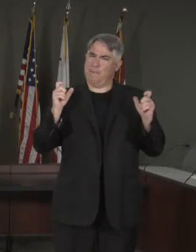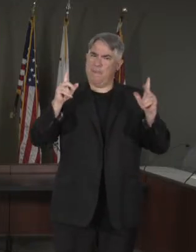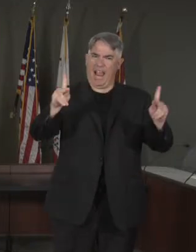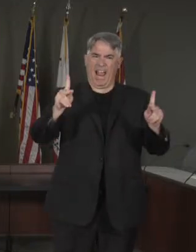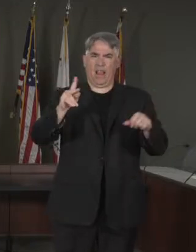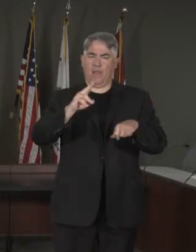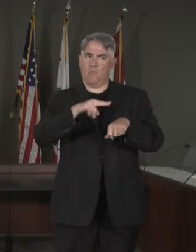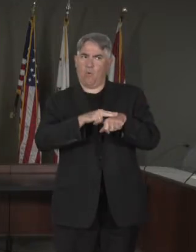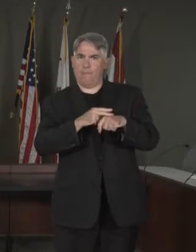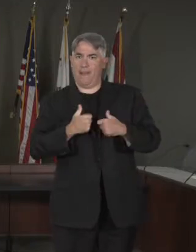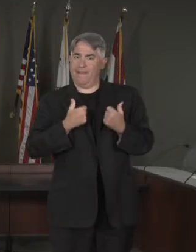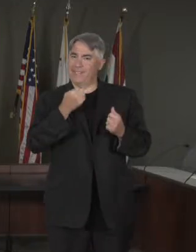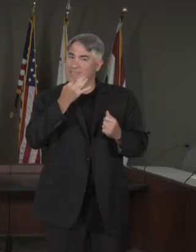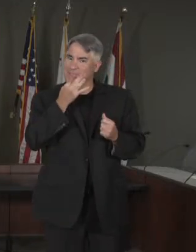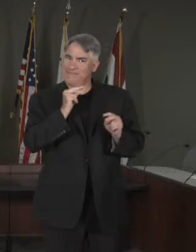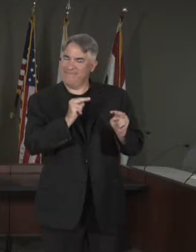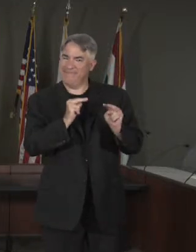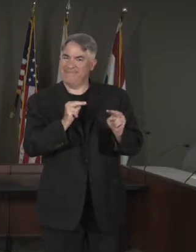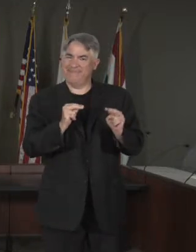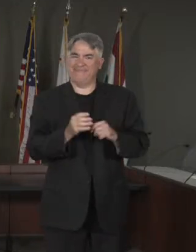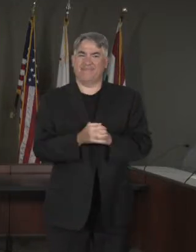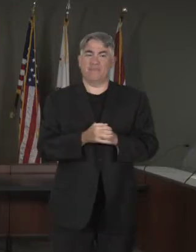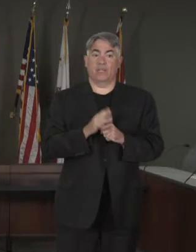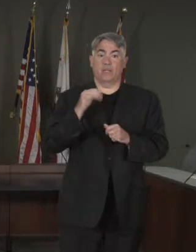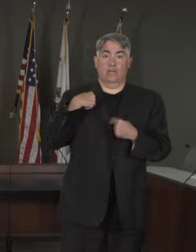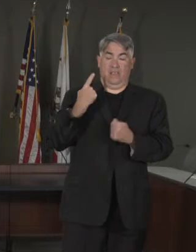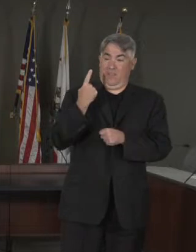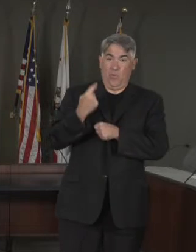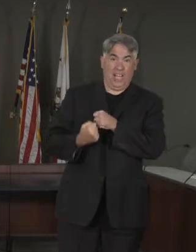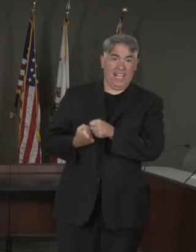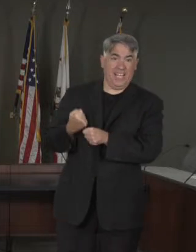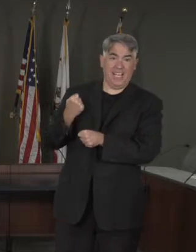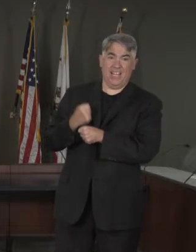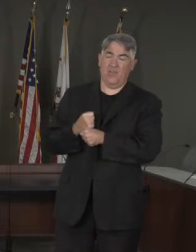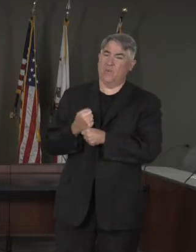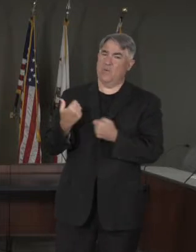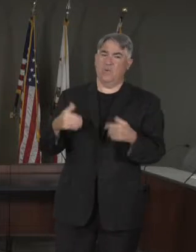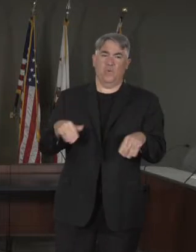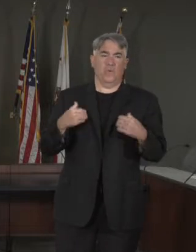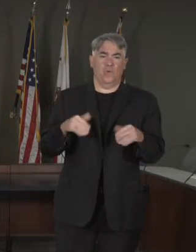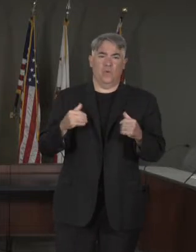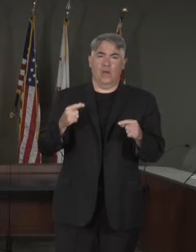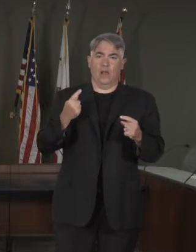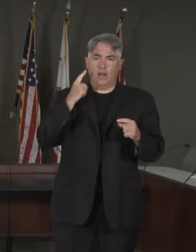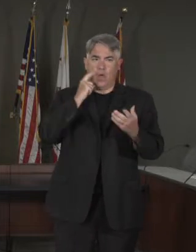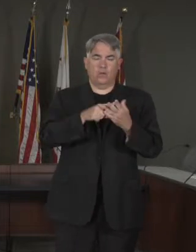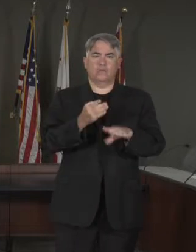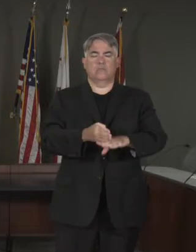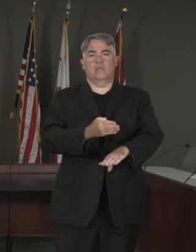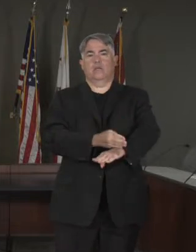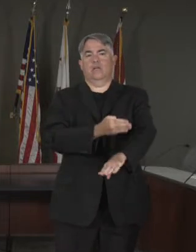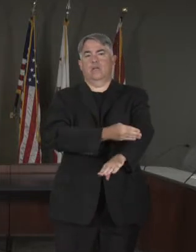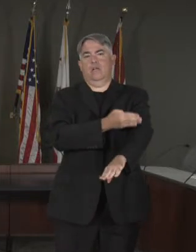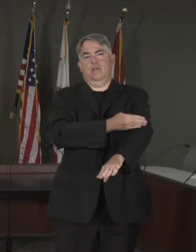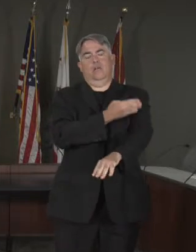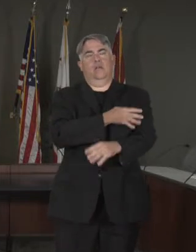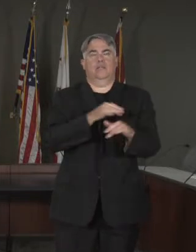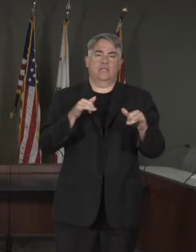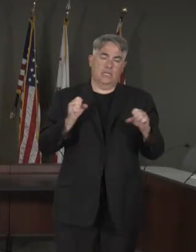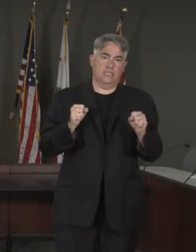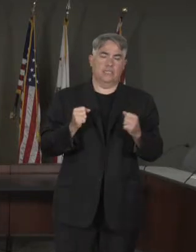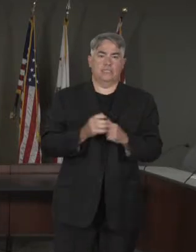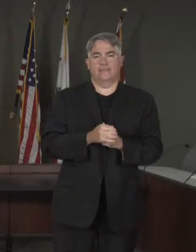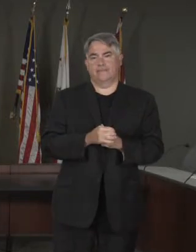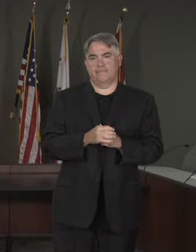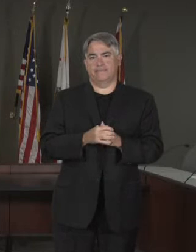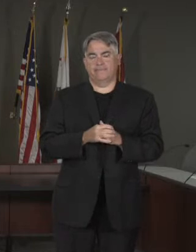half, I think we should all take a measure of pride in. According to the case rate data that is out, San Diego County is moving into